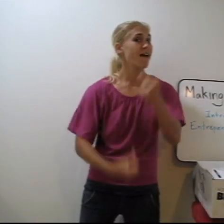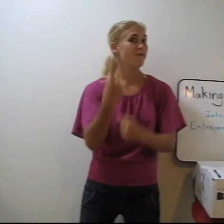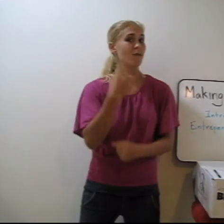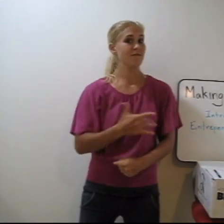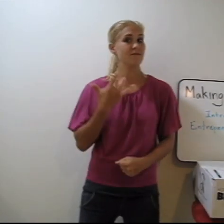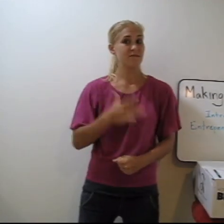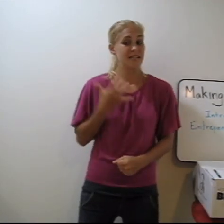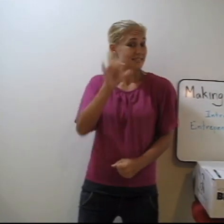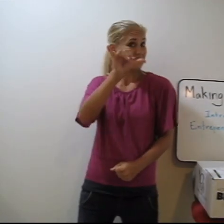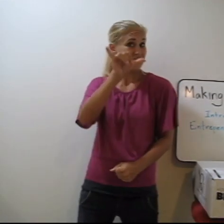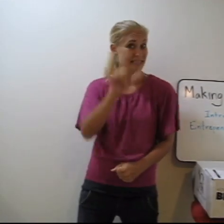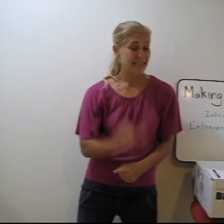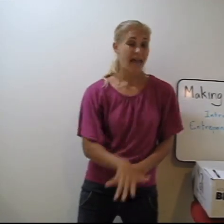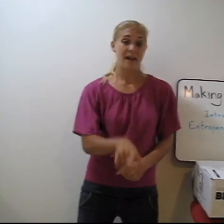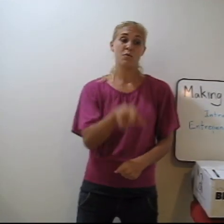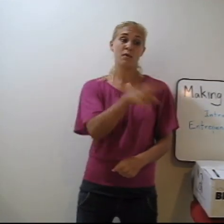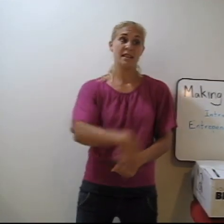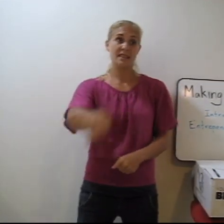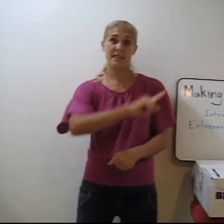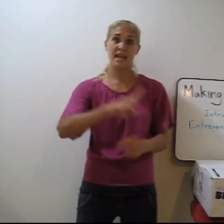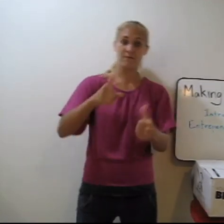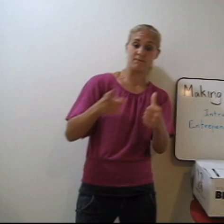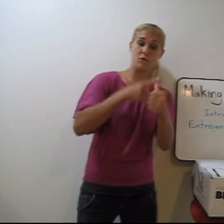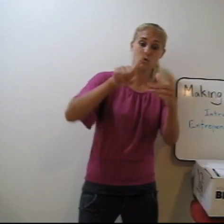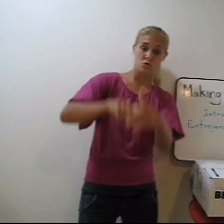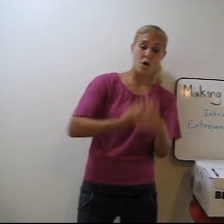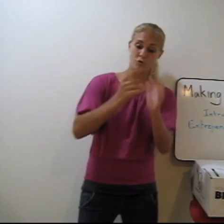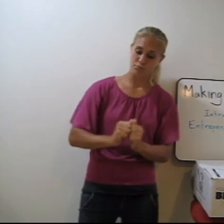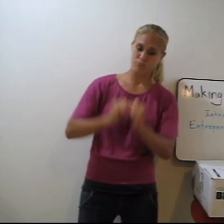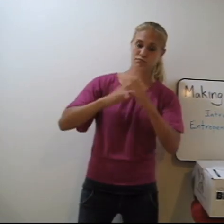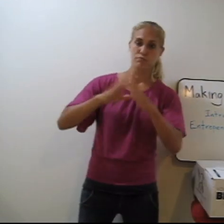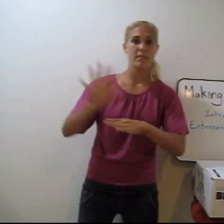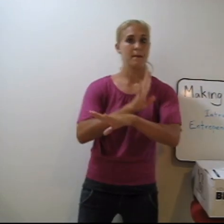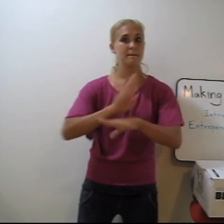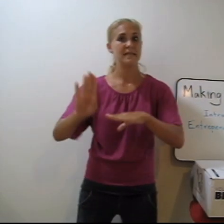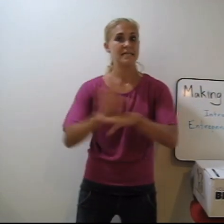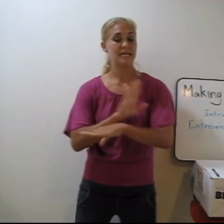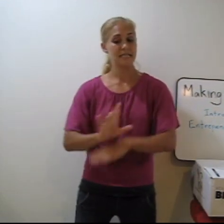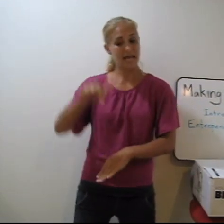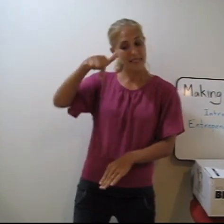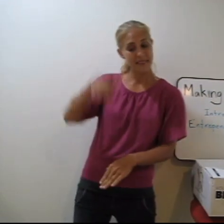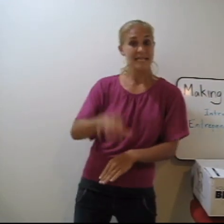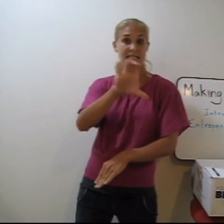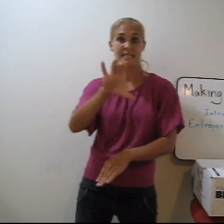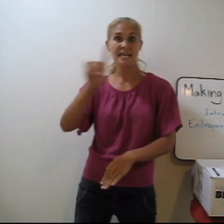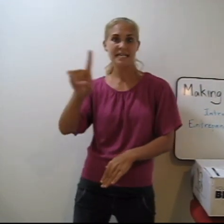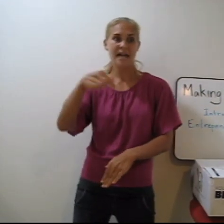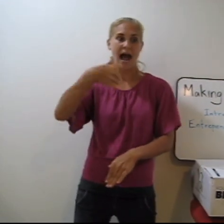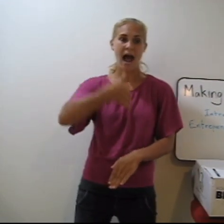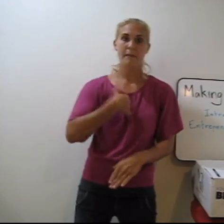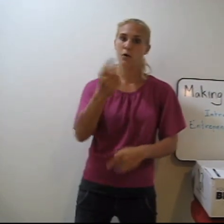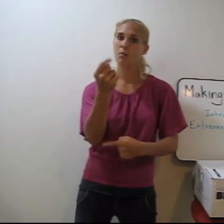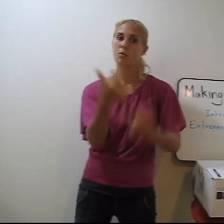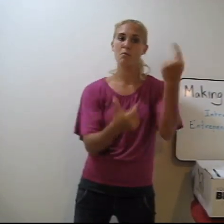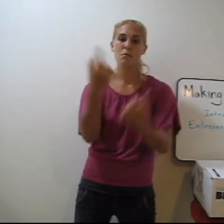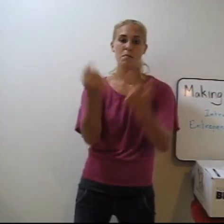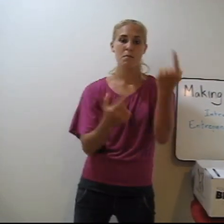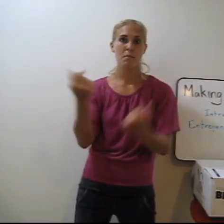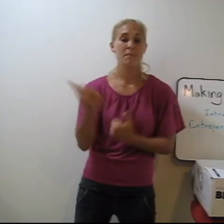very same things when they're first getting started. And during this audio, I will ease every one of those concerns for you and empower